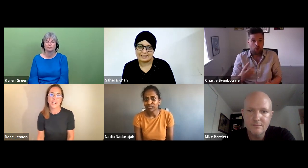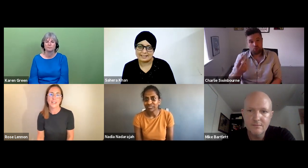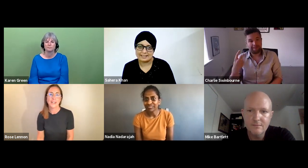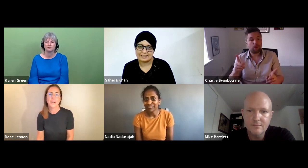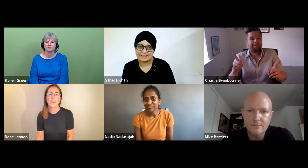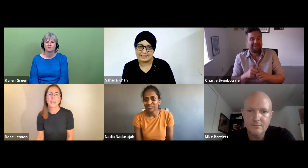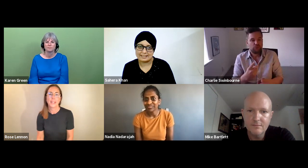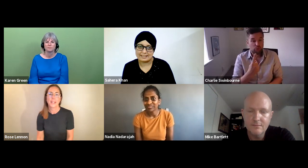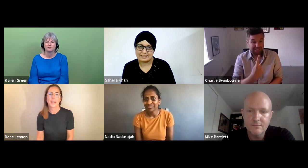teenager,